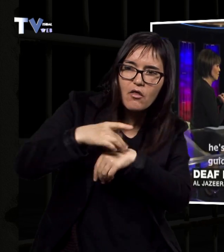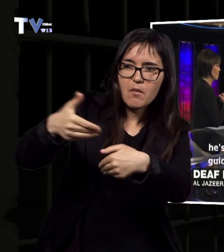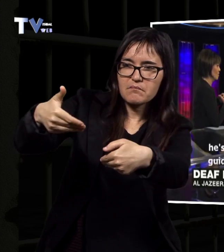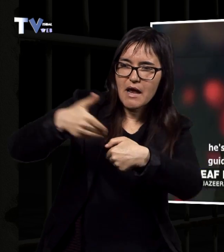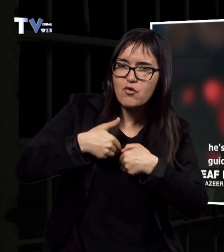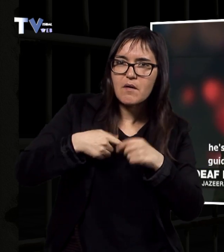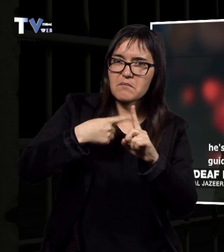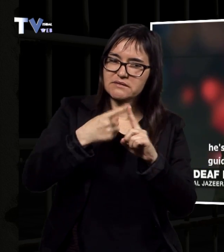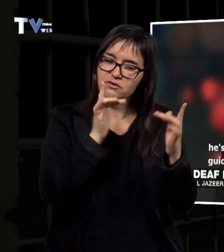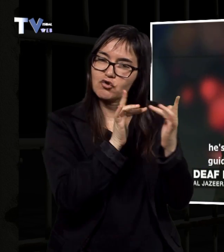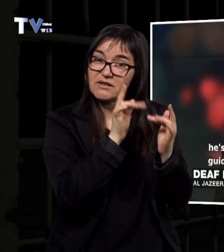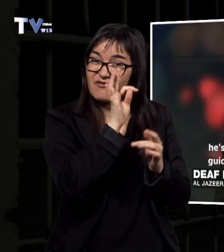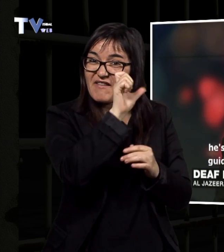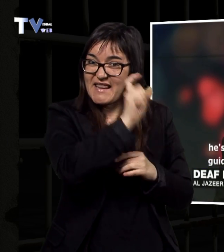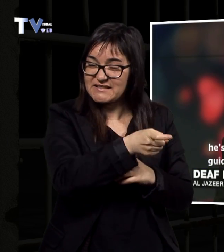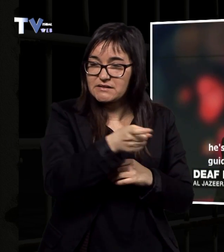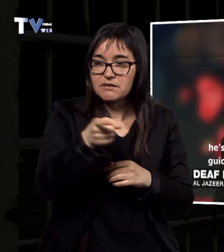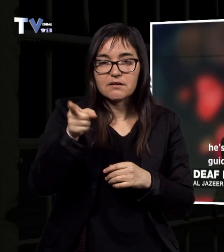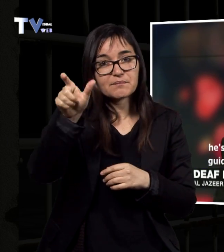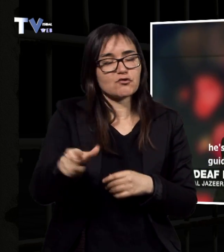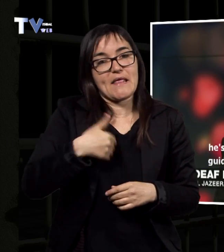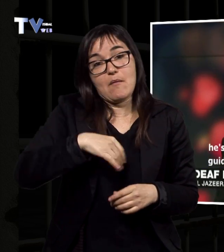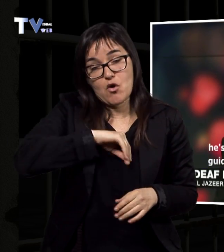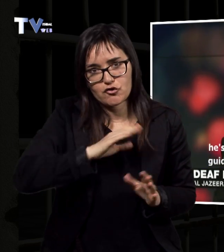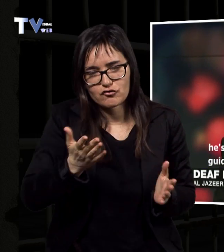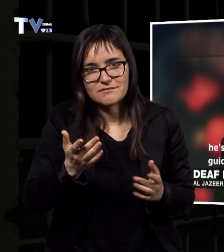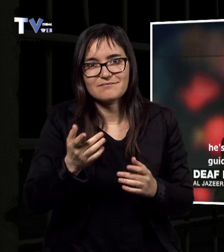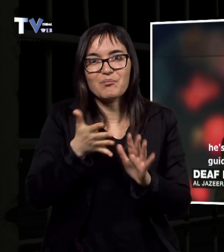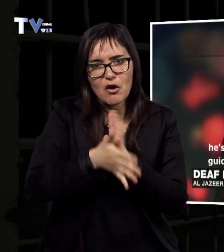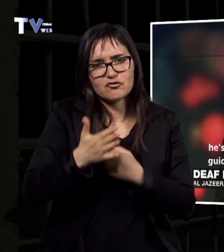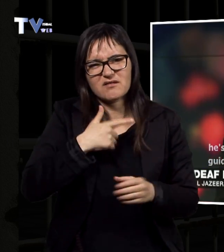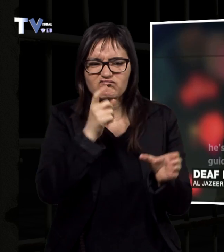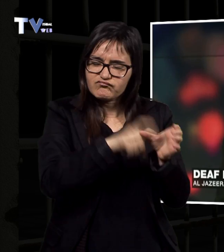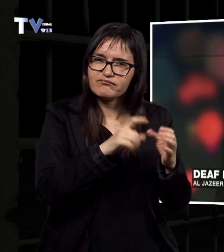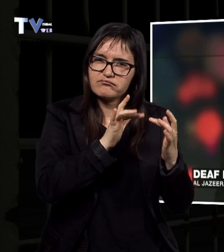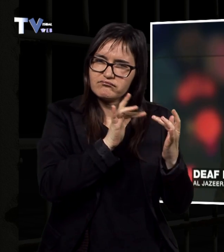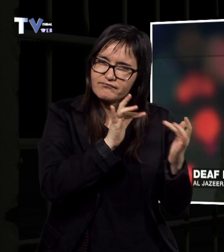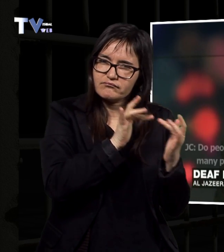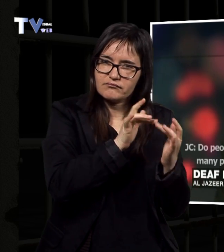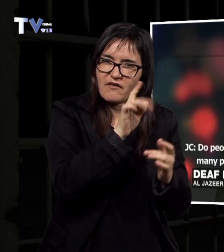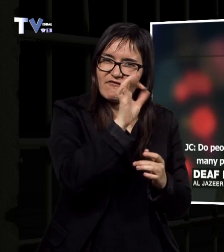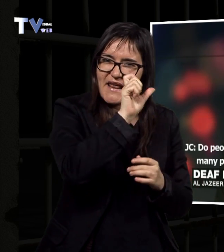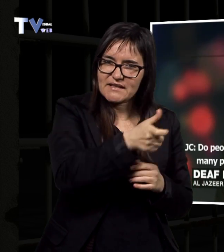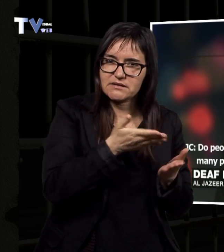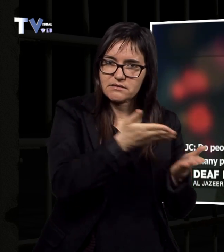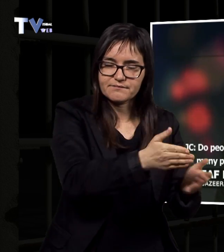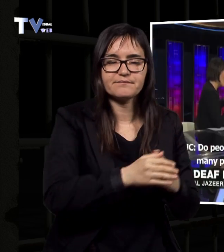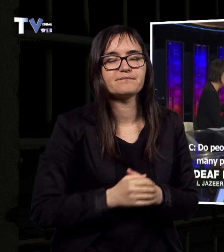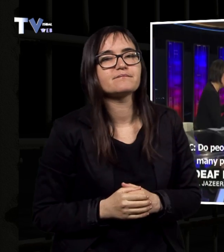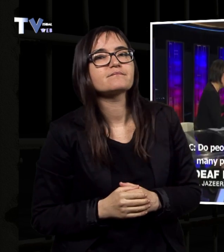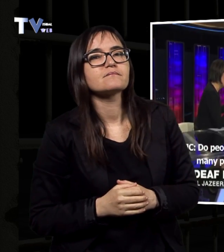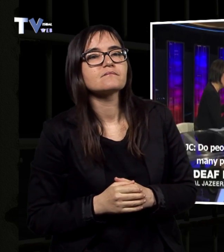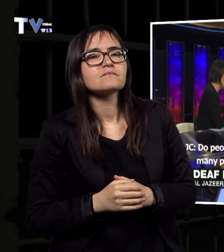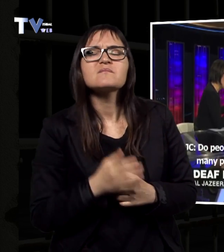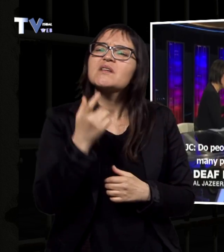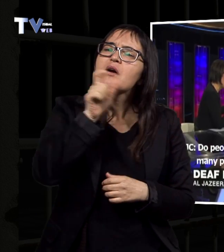he's now dead, but he helped me. I mean, he guided me, and he put me on to Felix. Well, does the